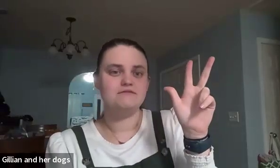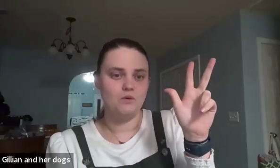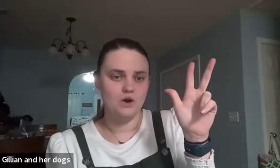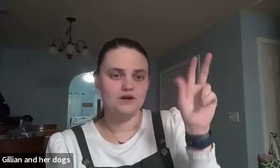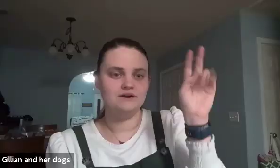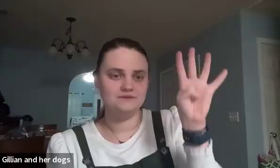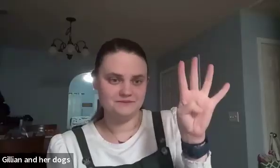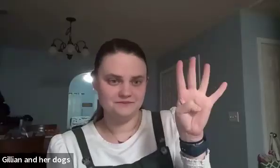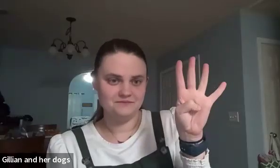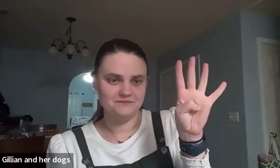4,